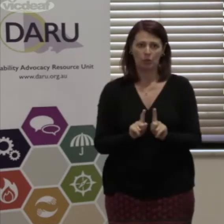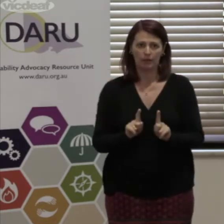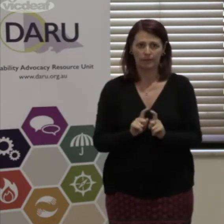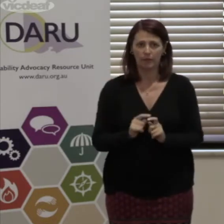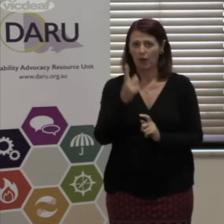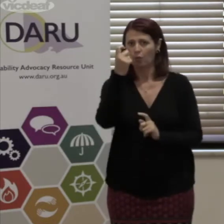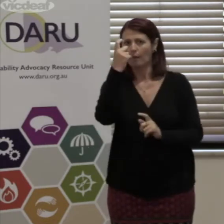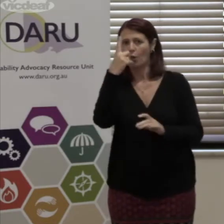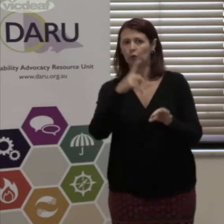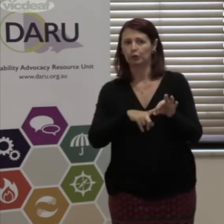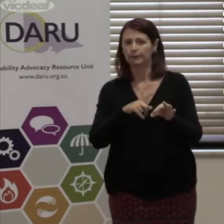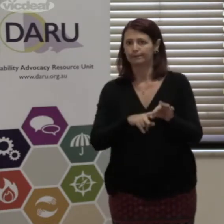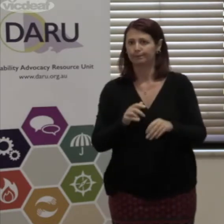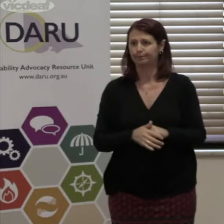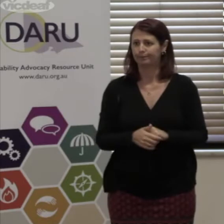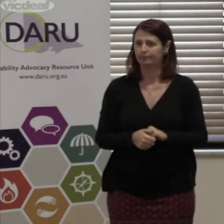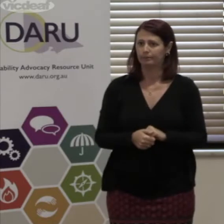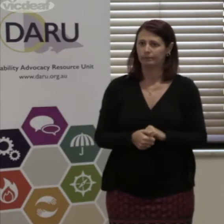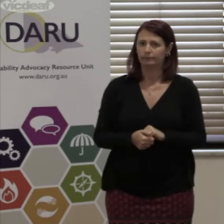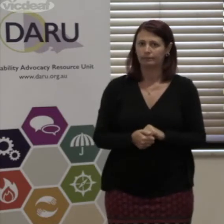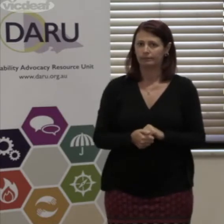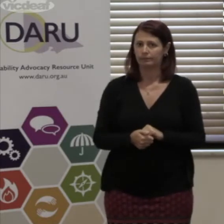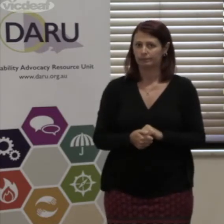So one more question.